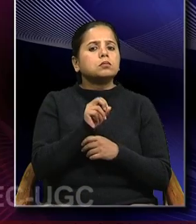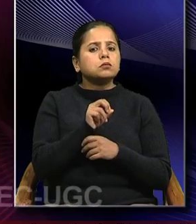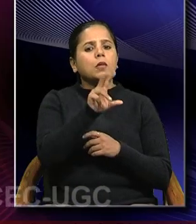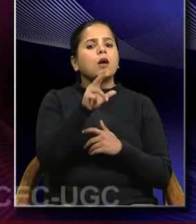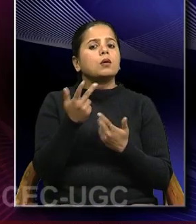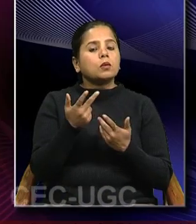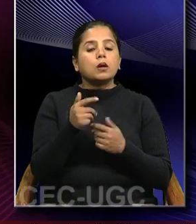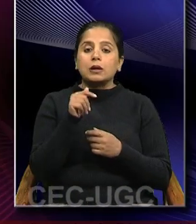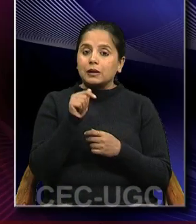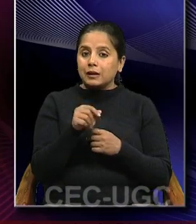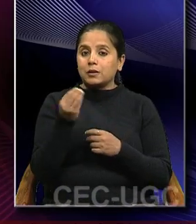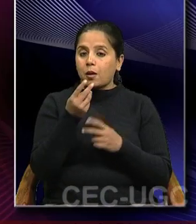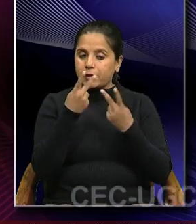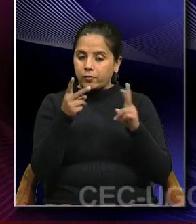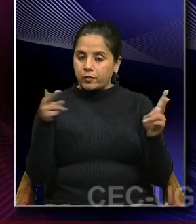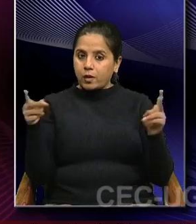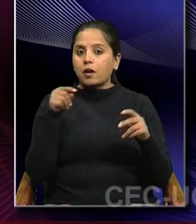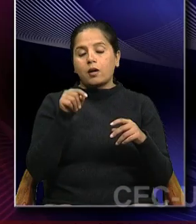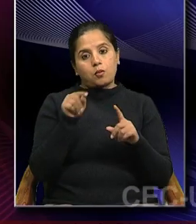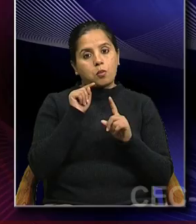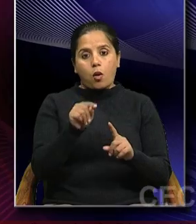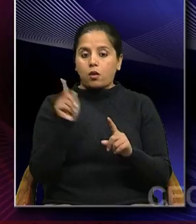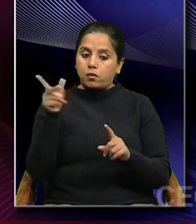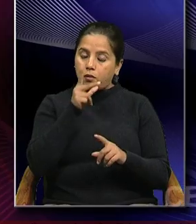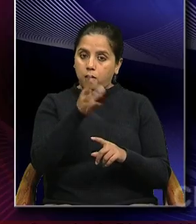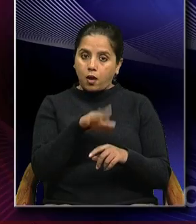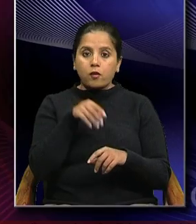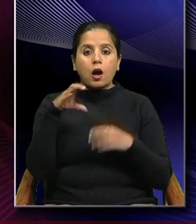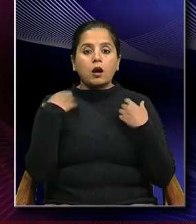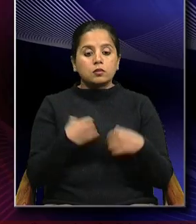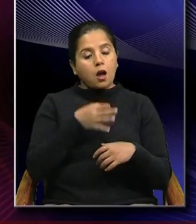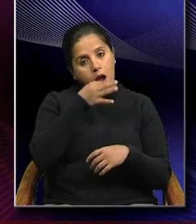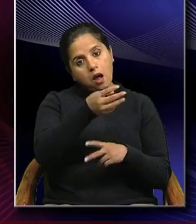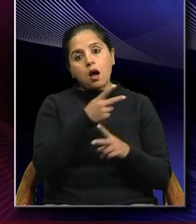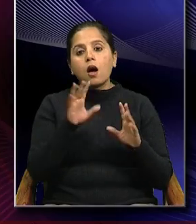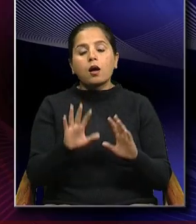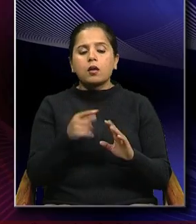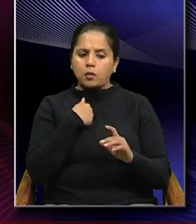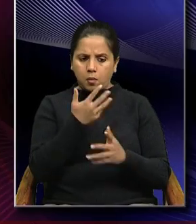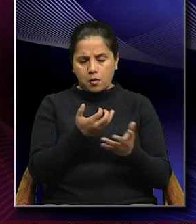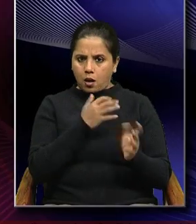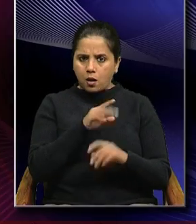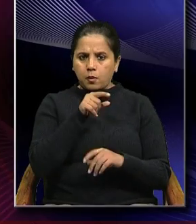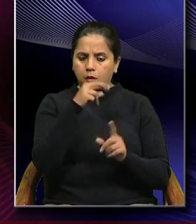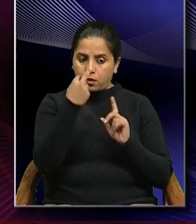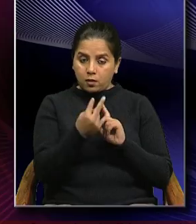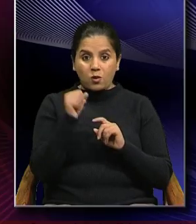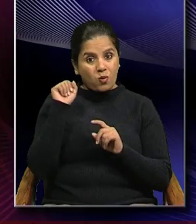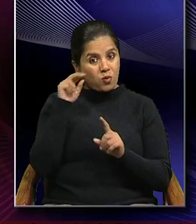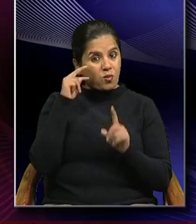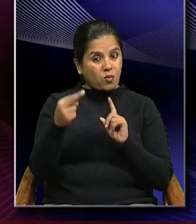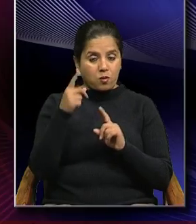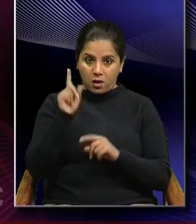So, those discrepancies are going to be pointed out by the customers. So, with this as a perspective of a customer, we have